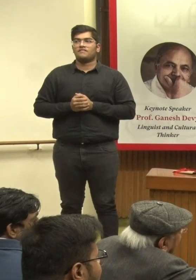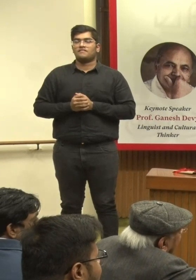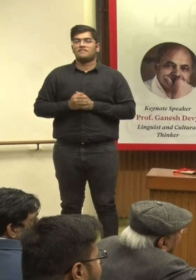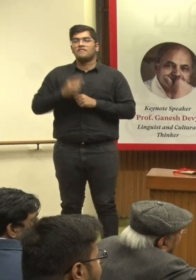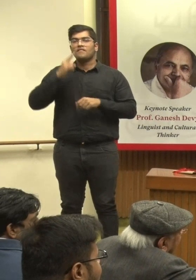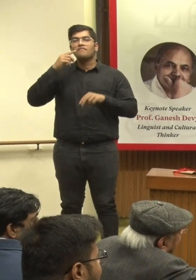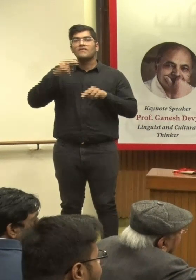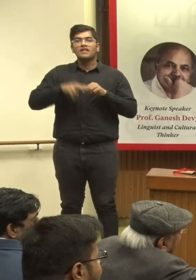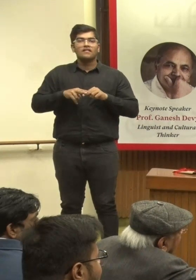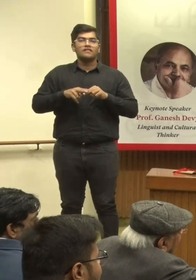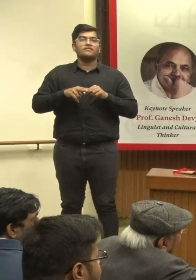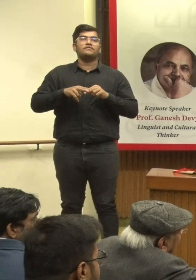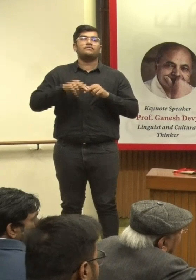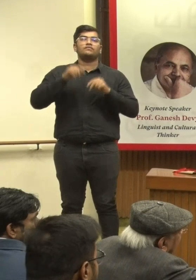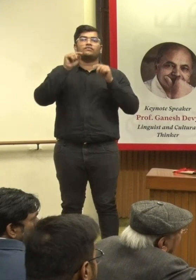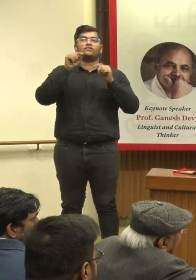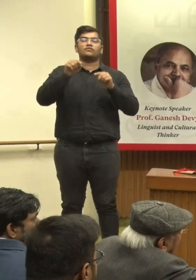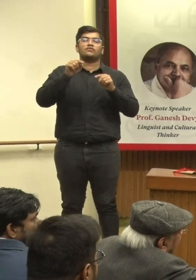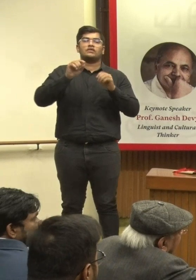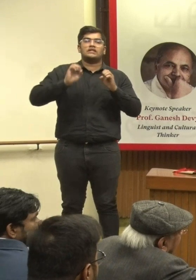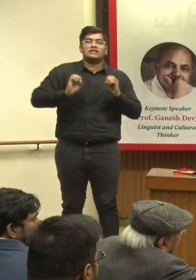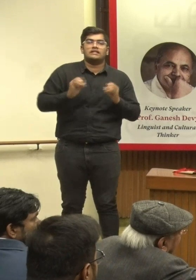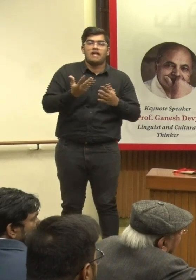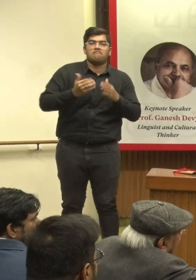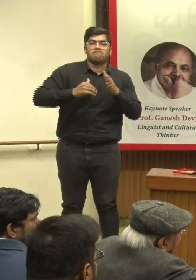If you cultivate